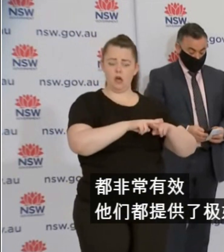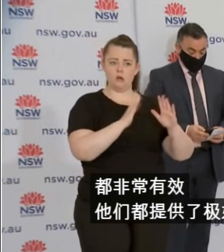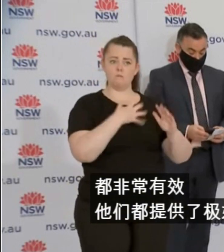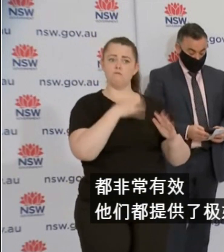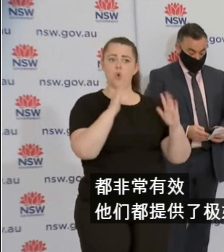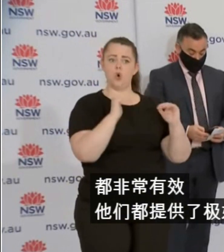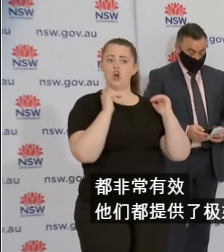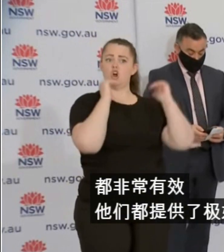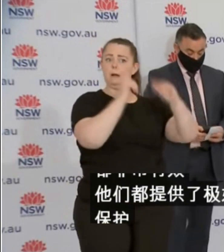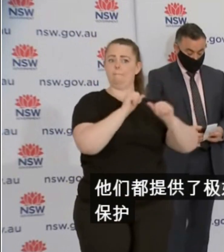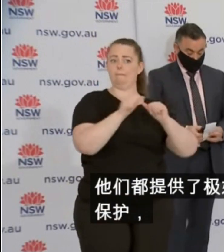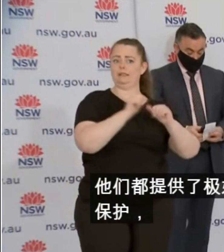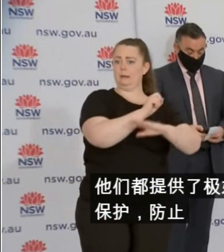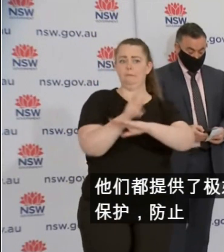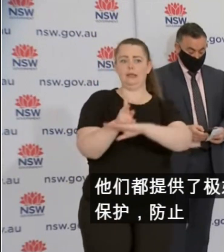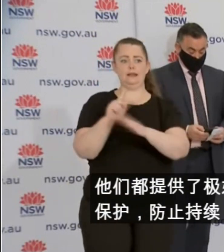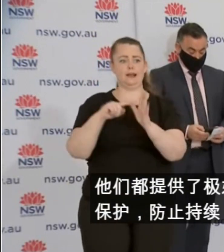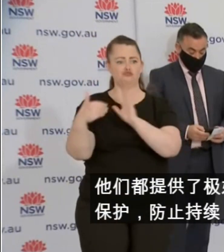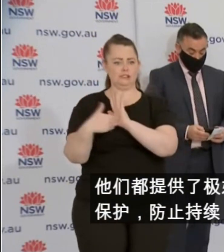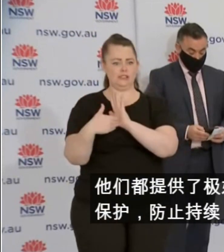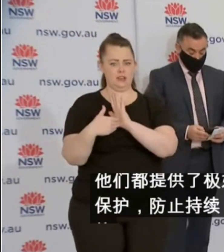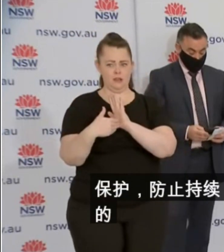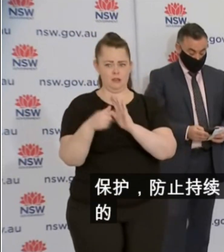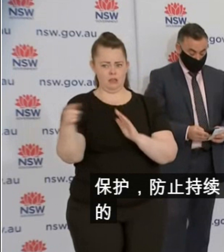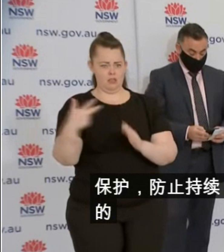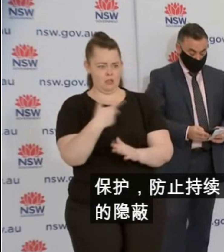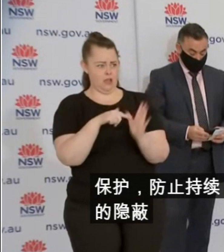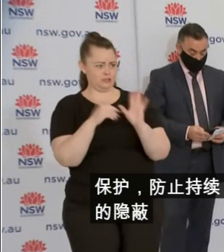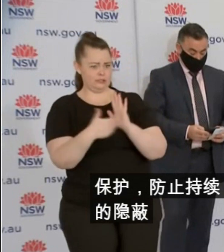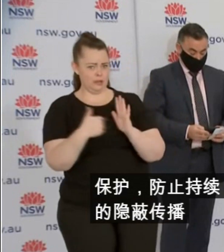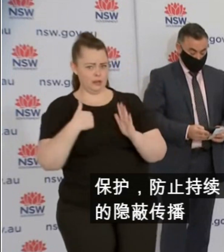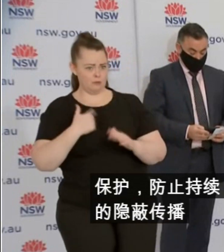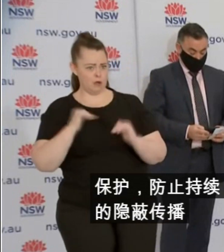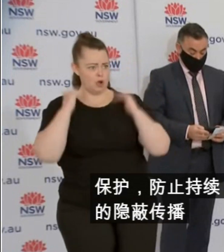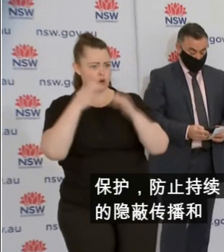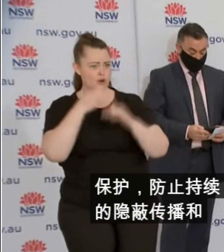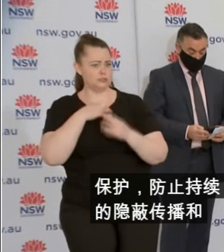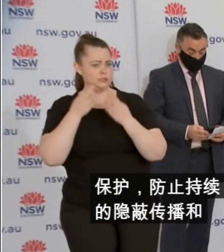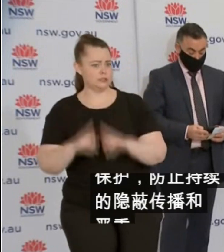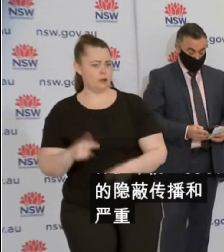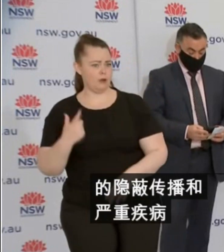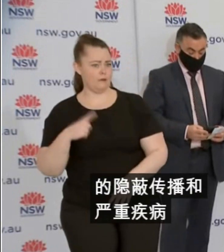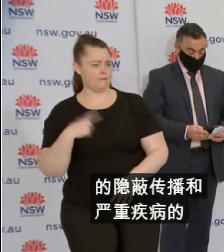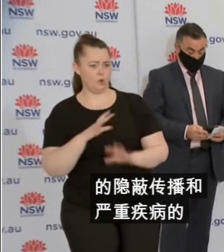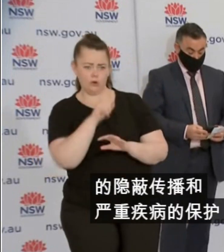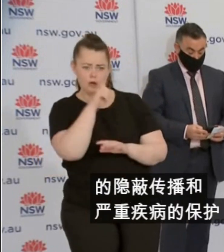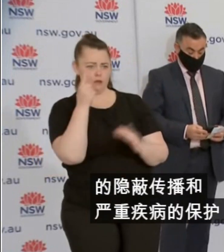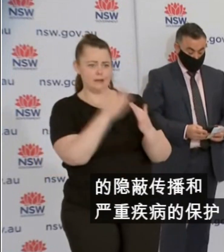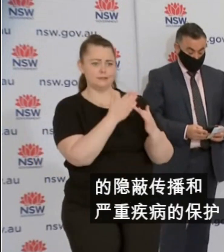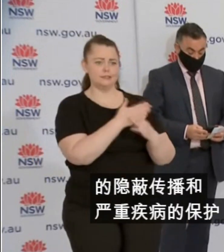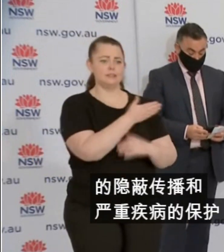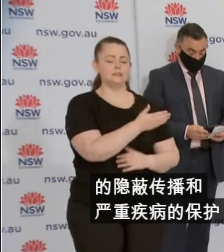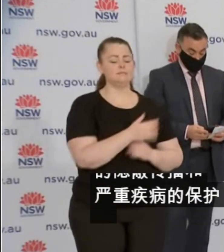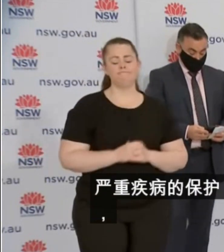provide excellent protection against the ongoing transmission of COVID and protection against severe